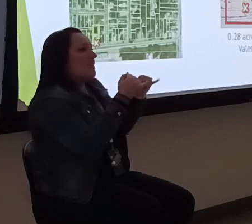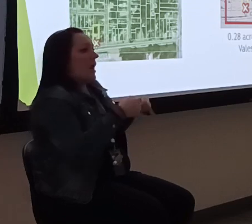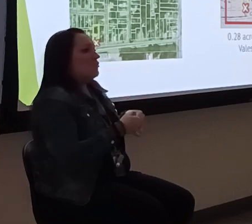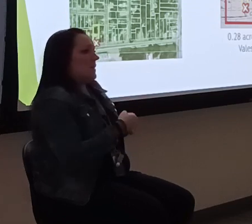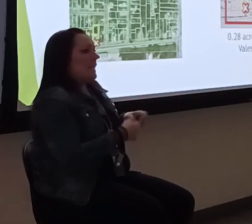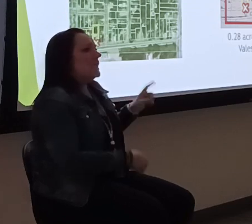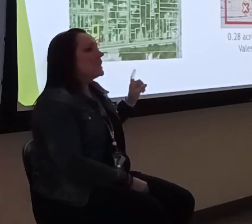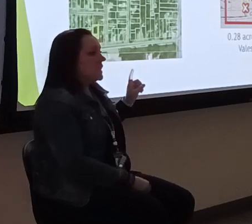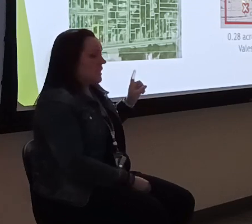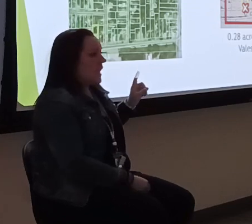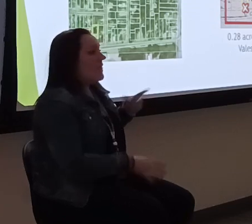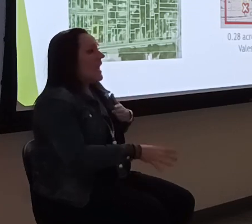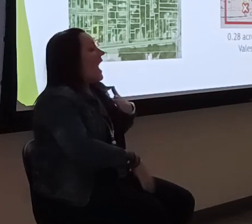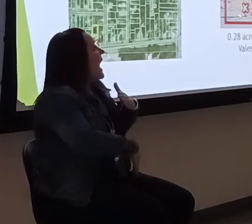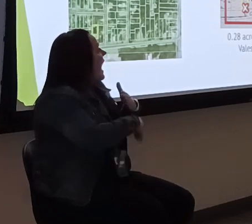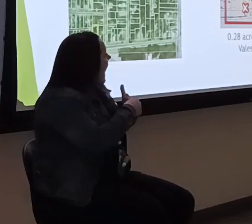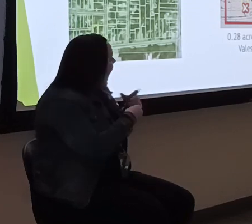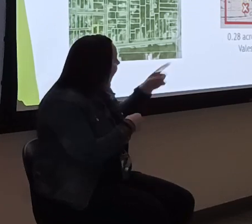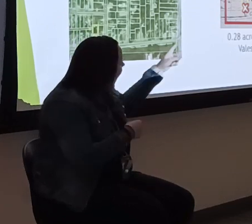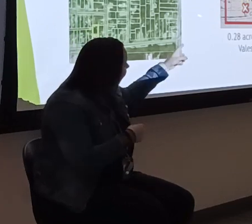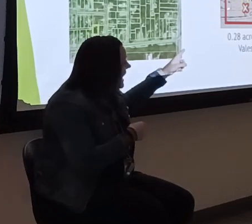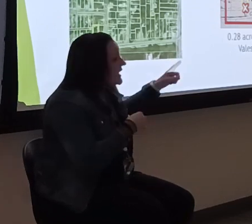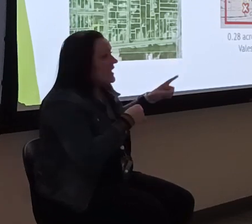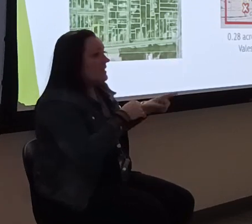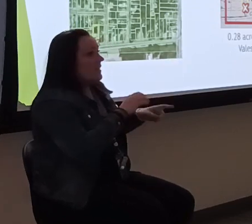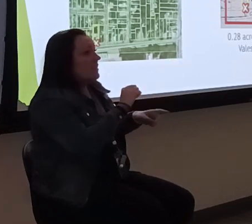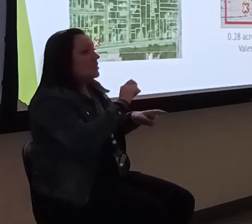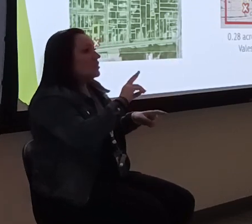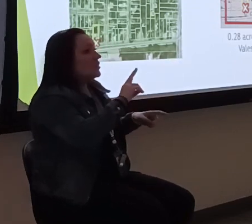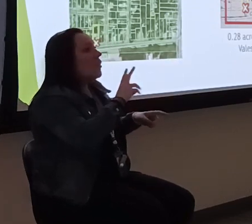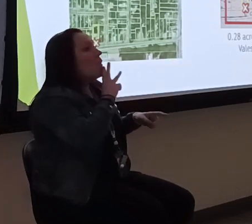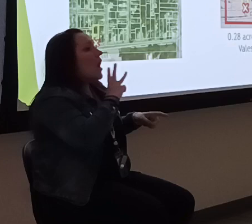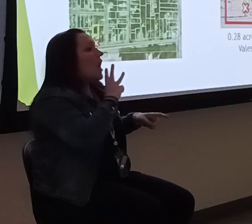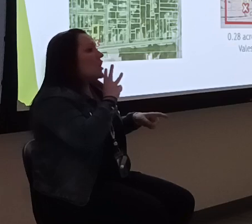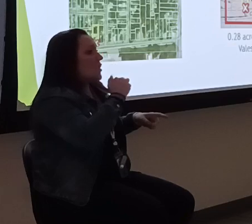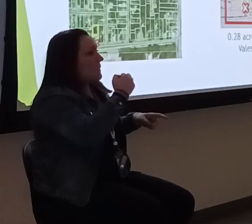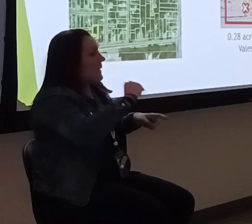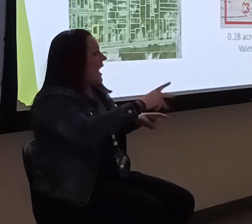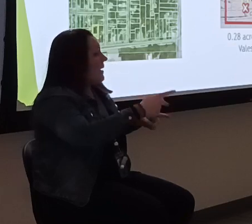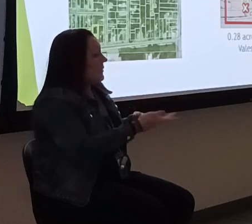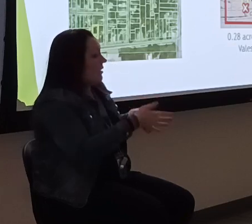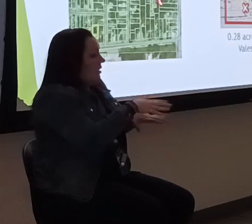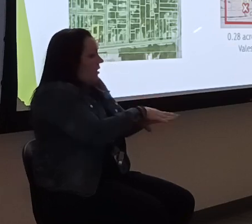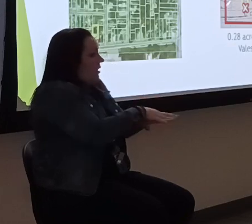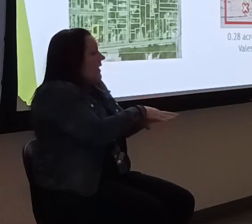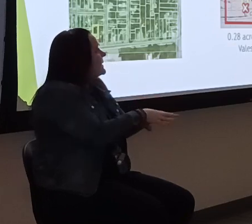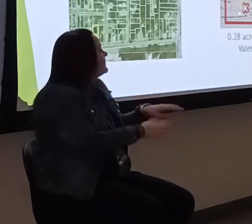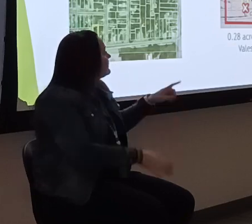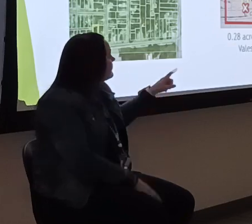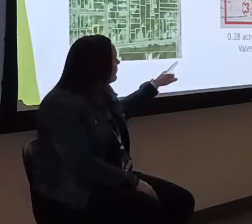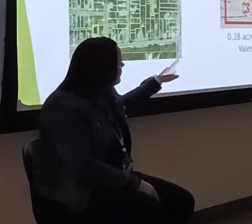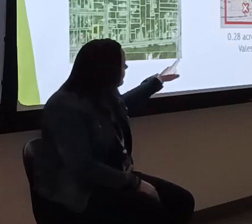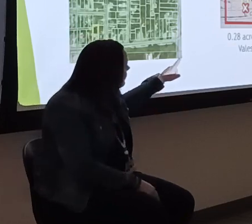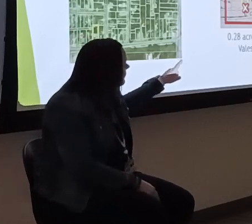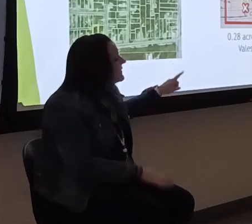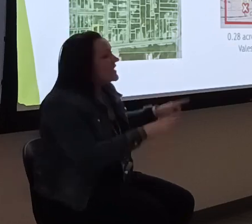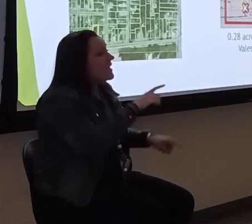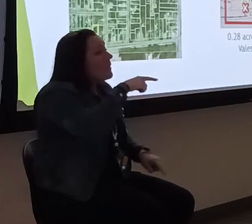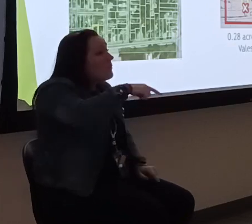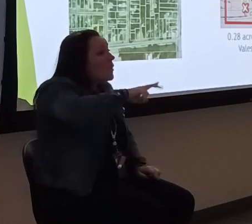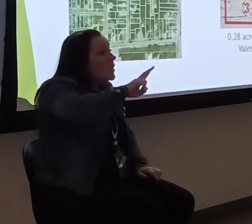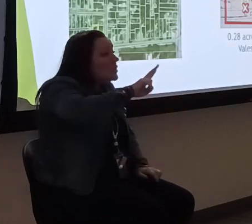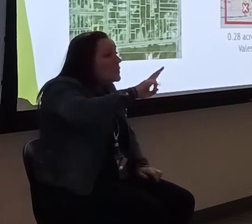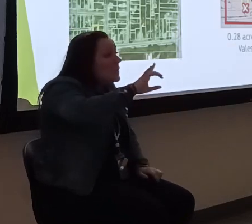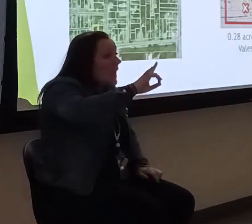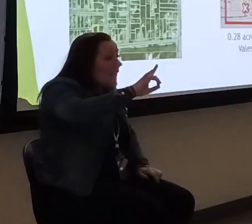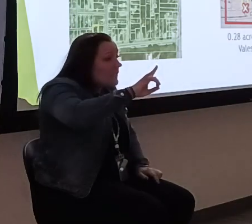I added the hydrographic survey map on top of that. And if we look at this, this is approximately 0.28